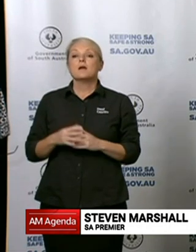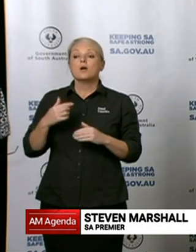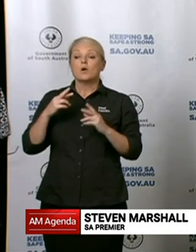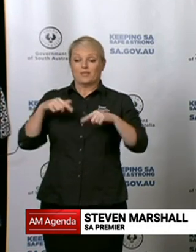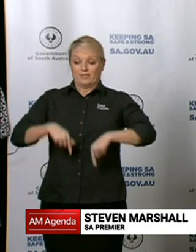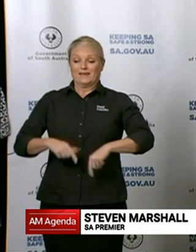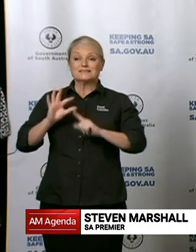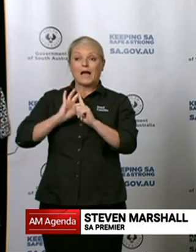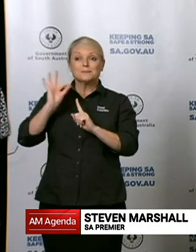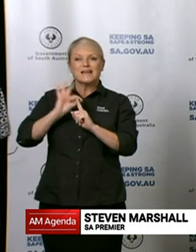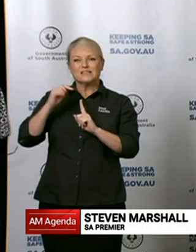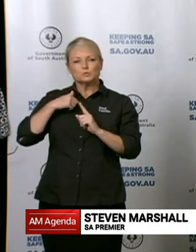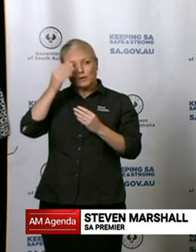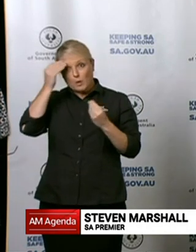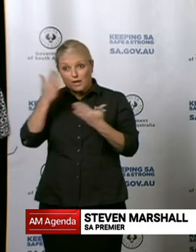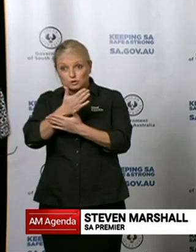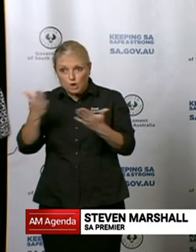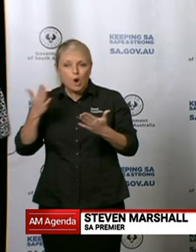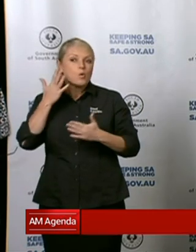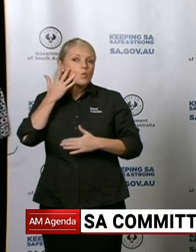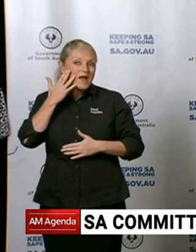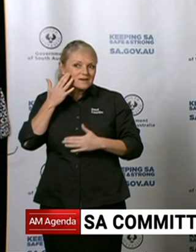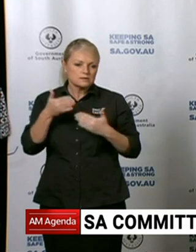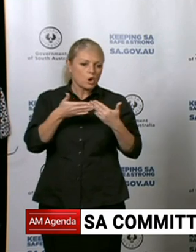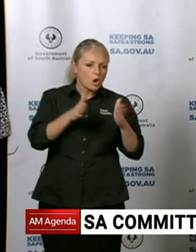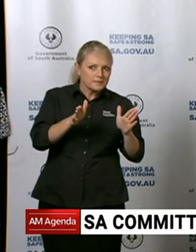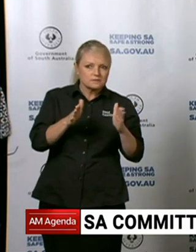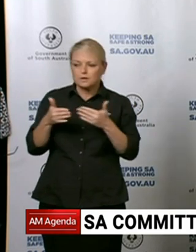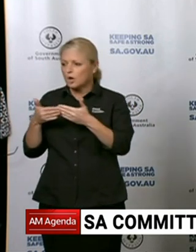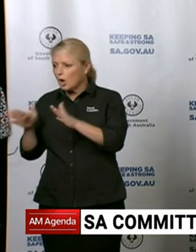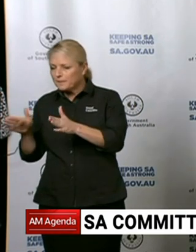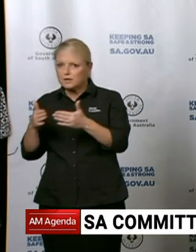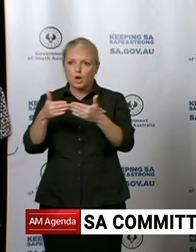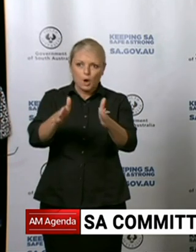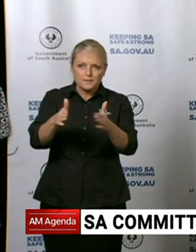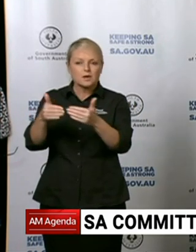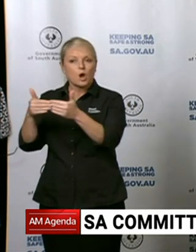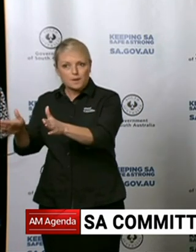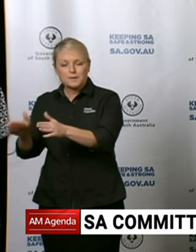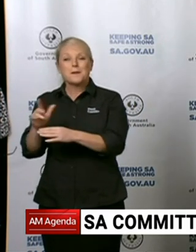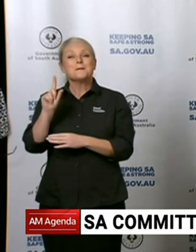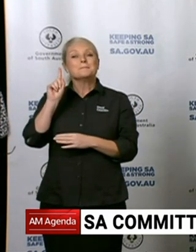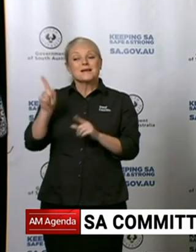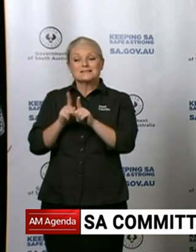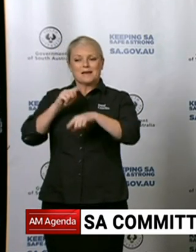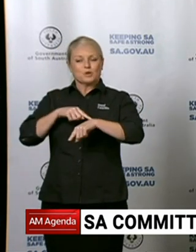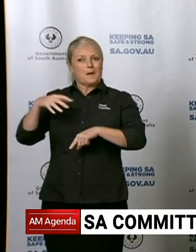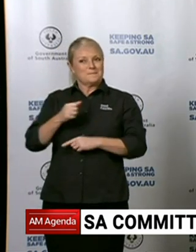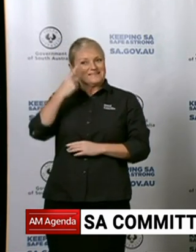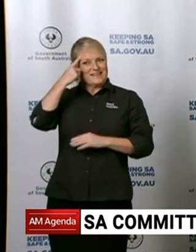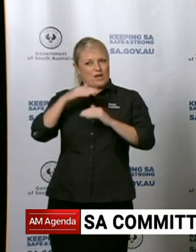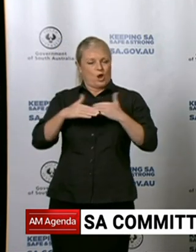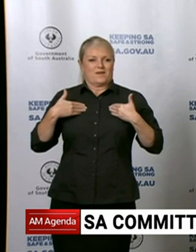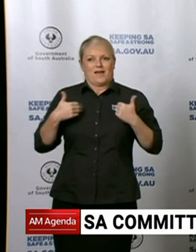obviously we have to be firmly focused on the health risks, but we've also got to pay attention to both the social